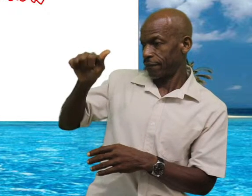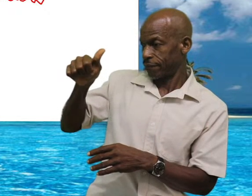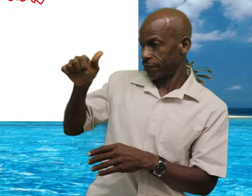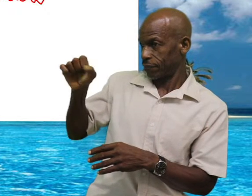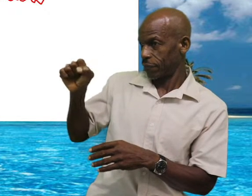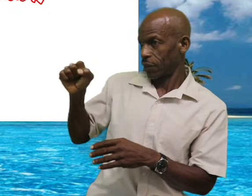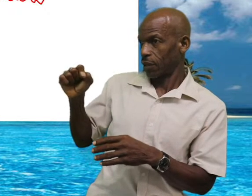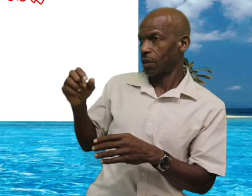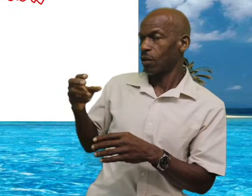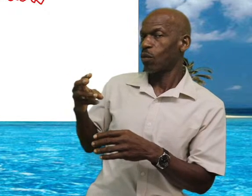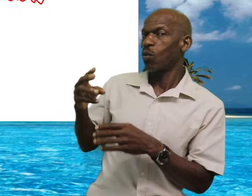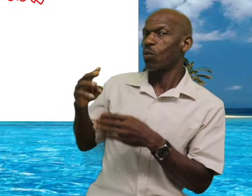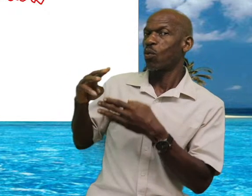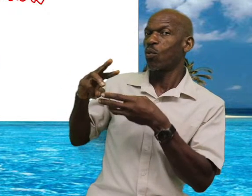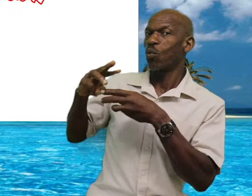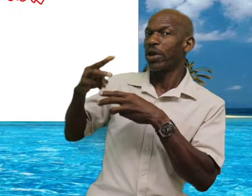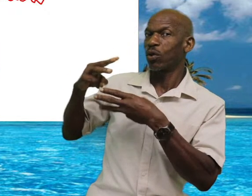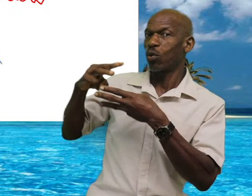window.